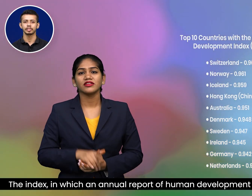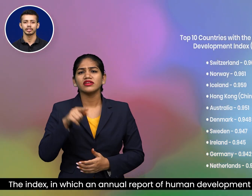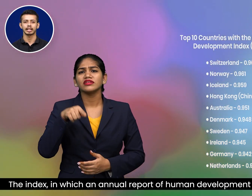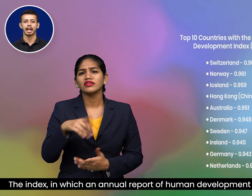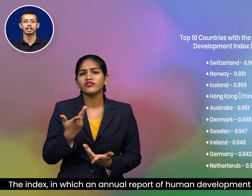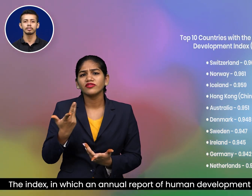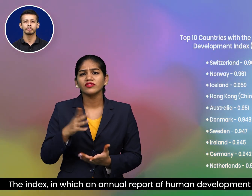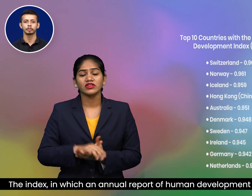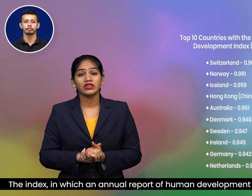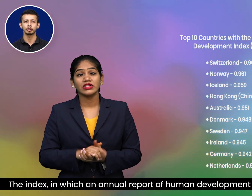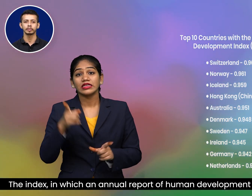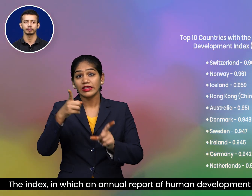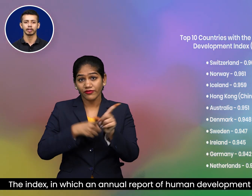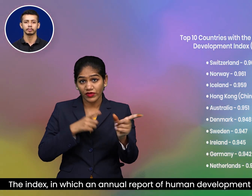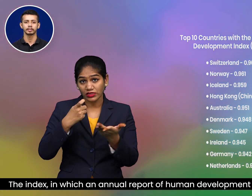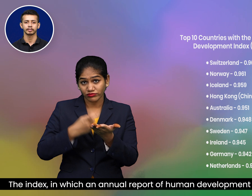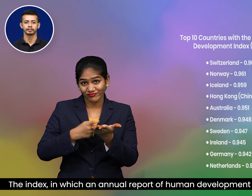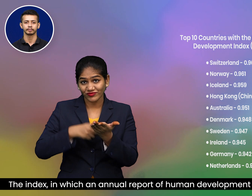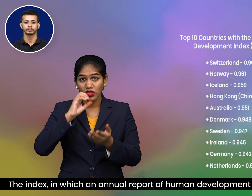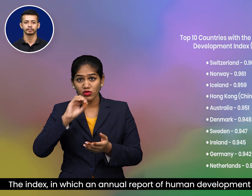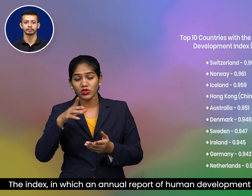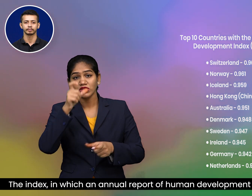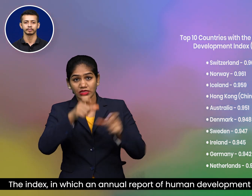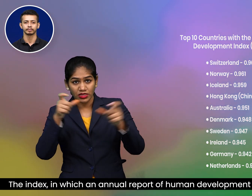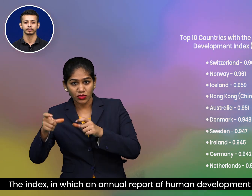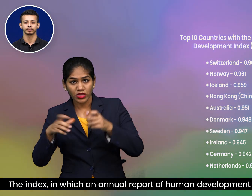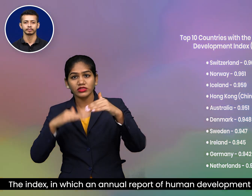in which an annual report of human development